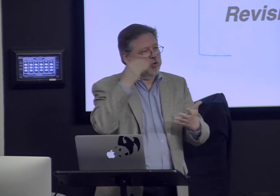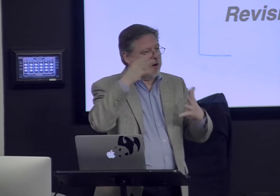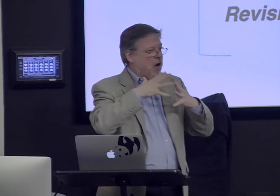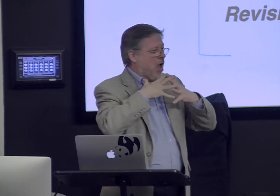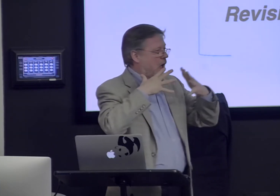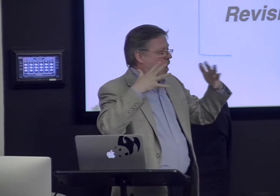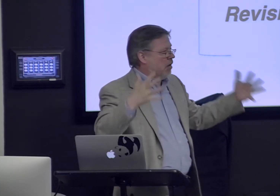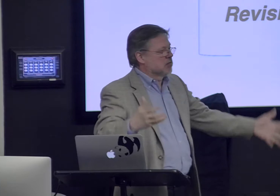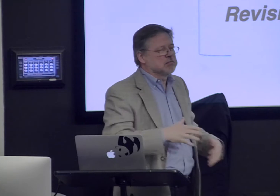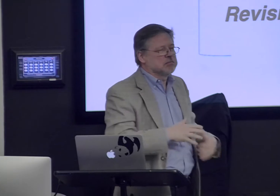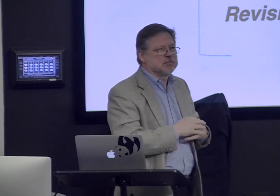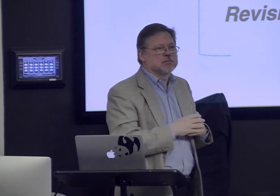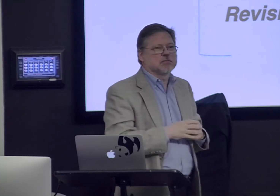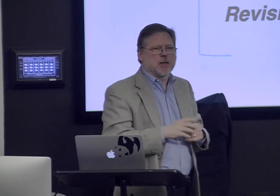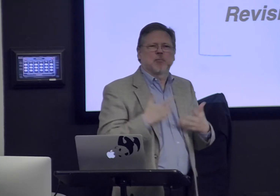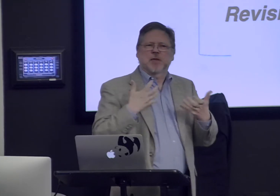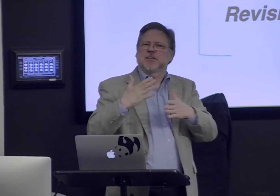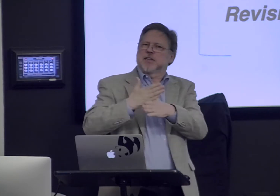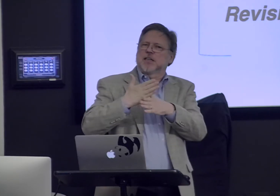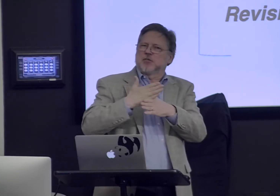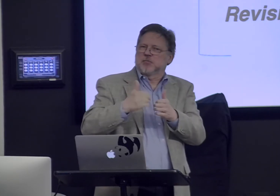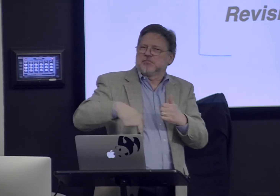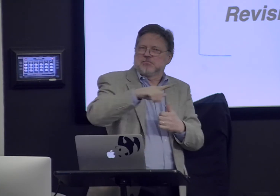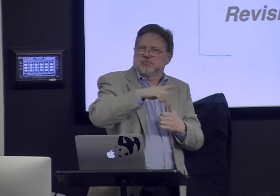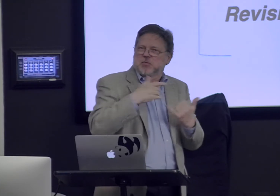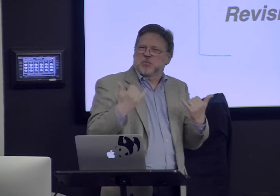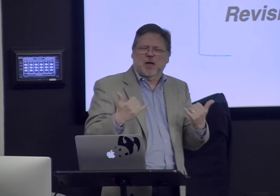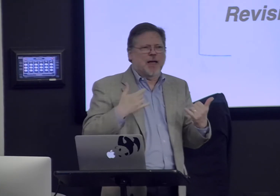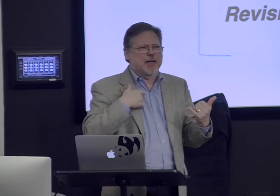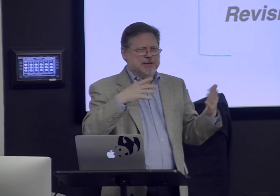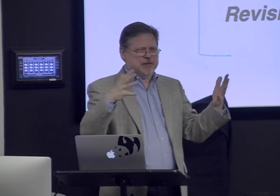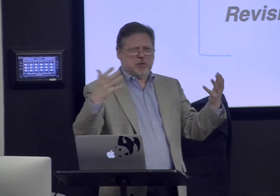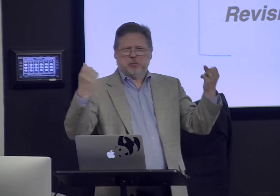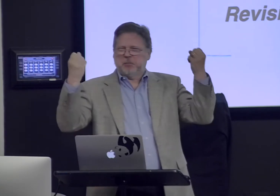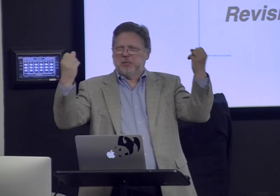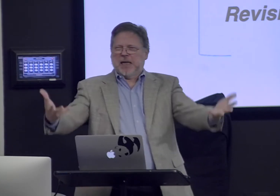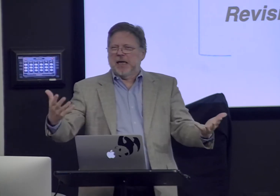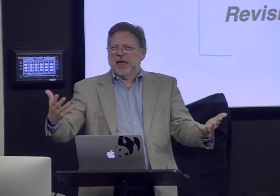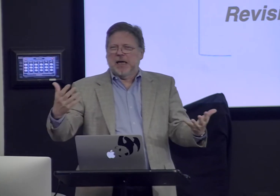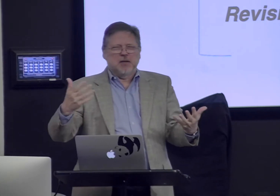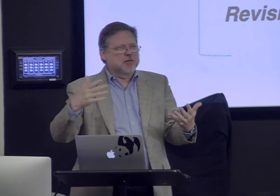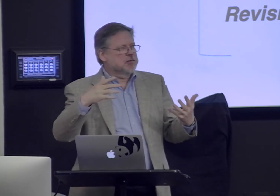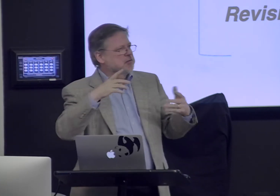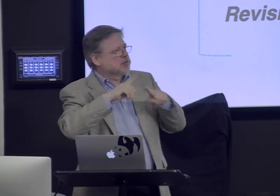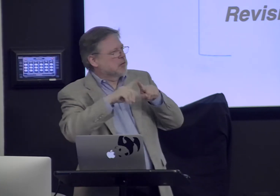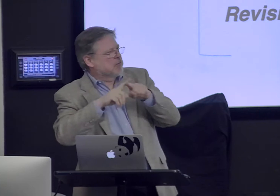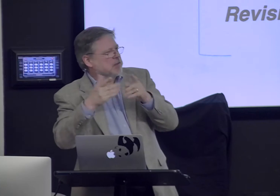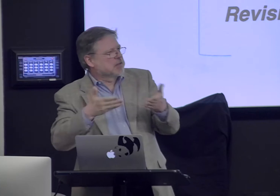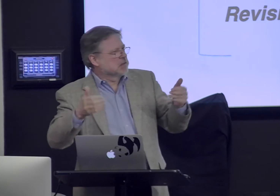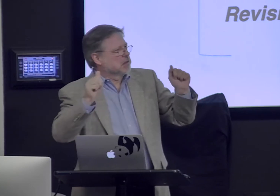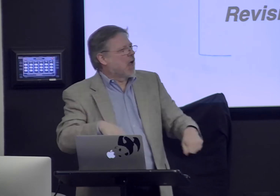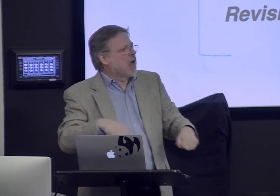radically shifted how I understand sign language in the last 10 years. So I'd like to share some of these thoughts and findings with